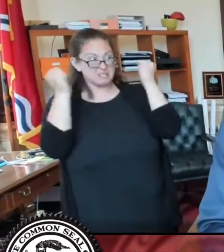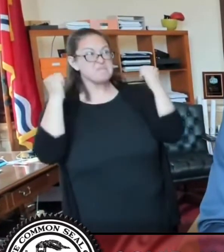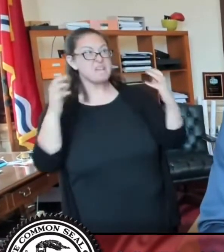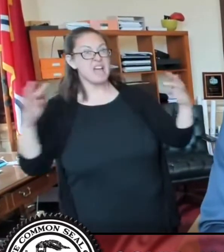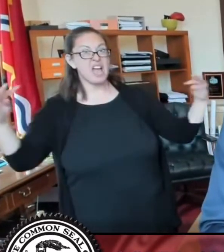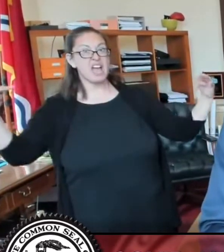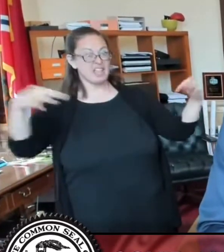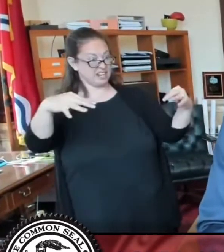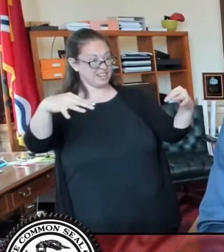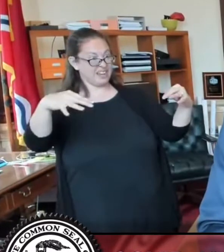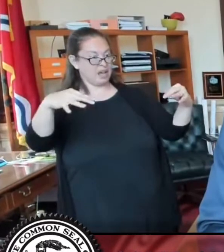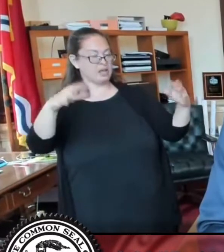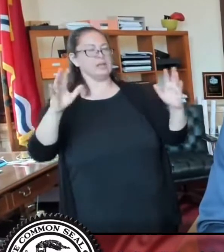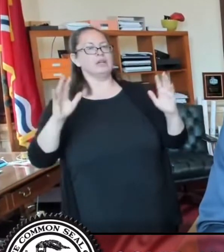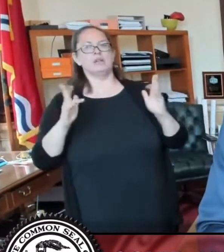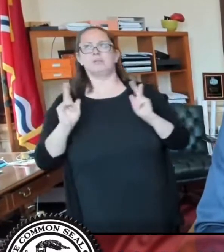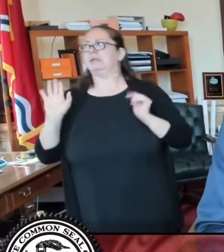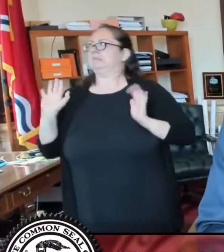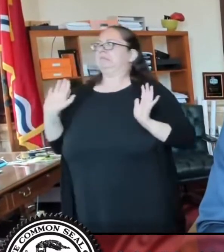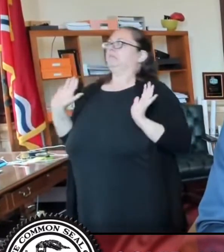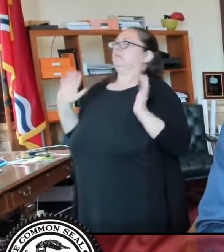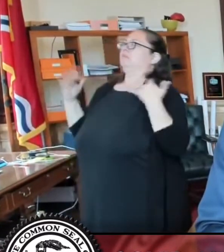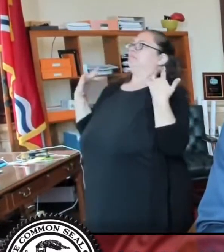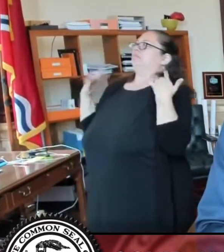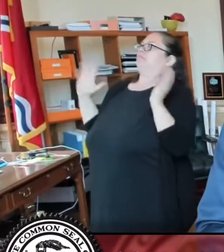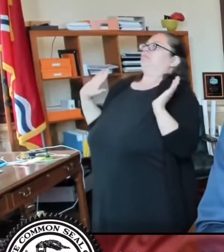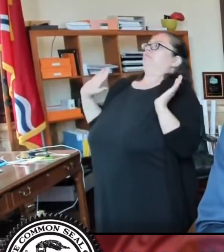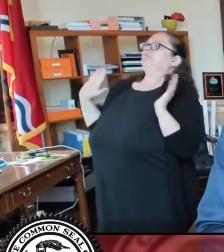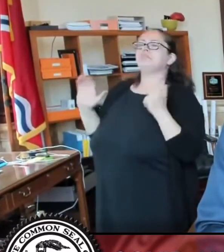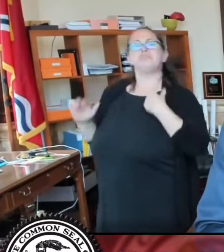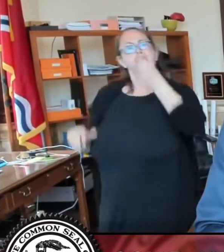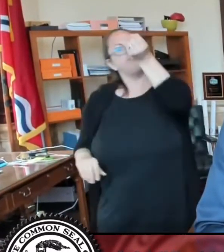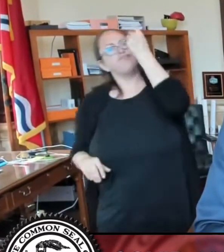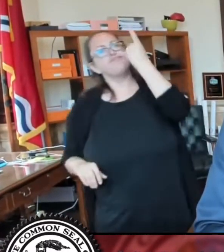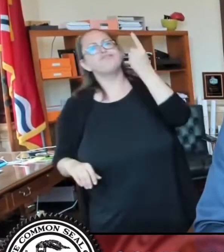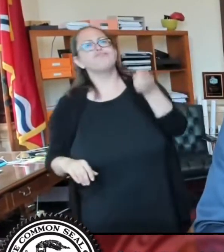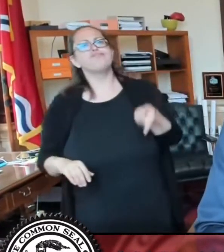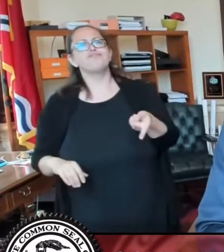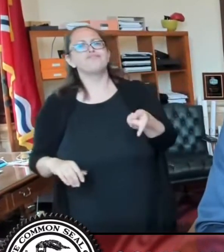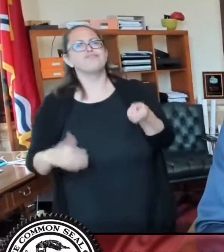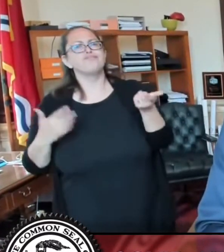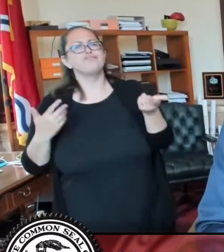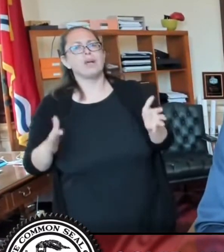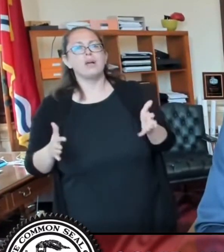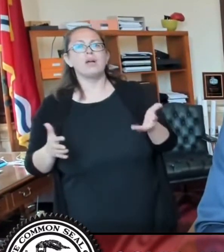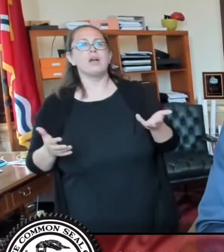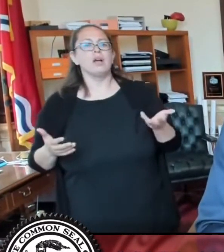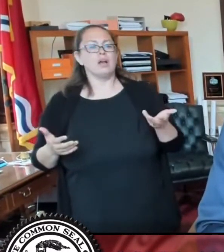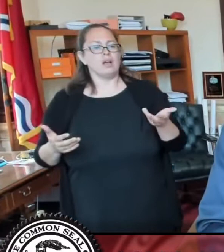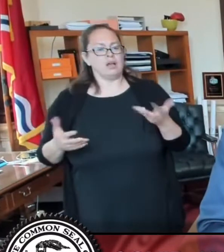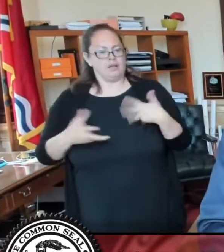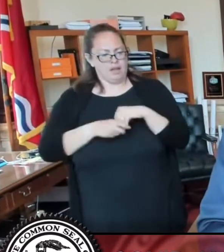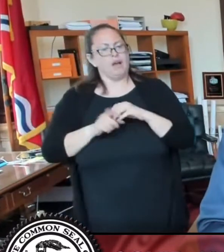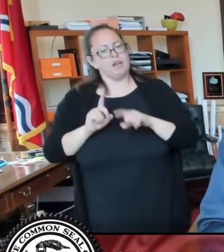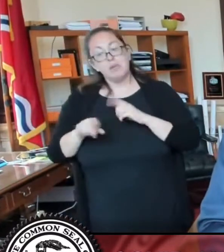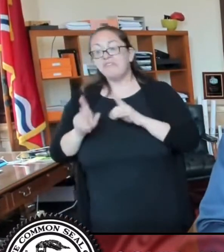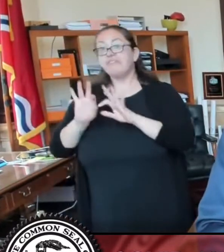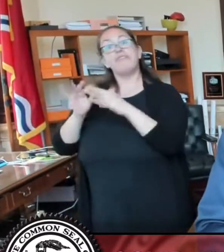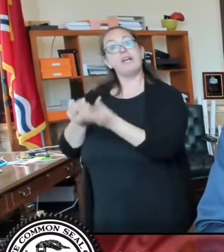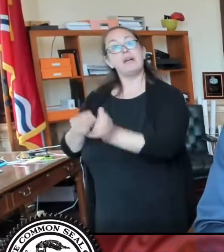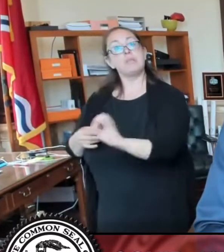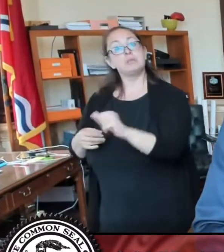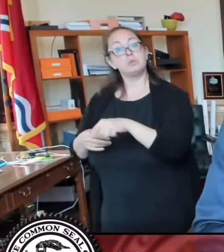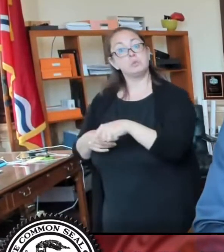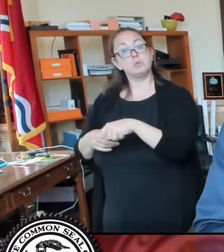I understand why sometimes that we don't get that cooperation. We don't get it in families where members